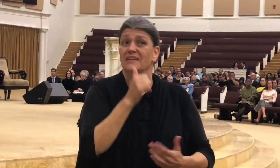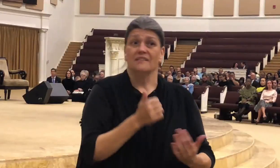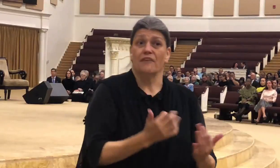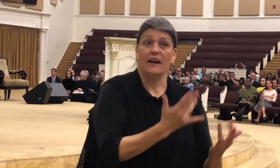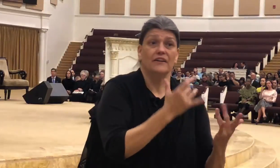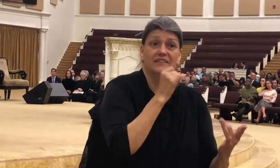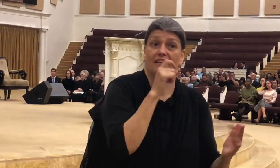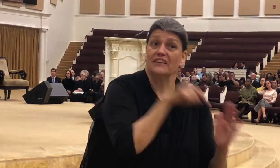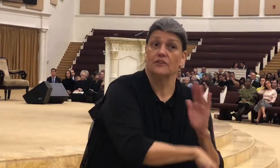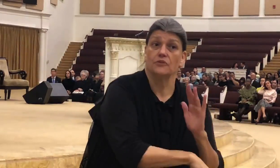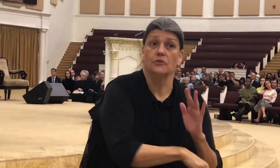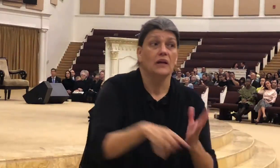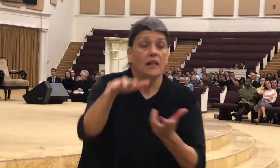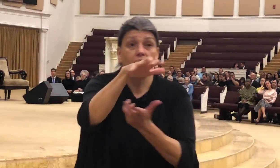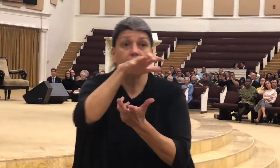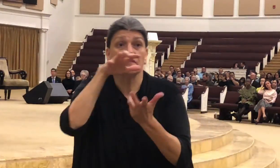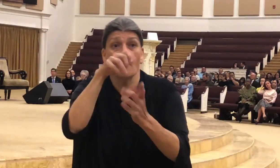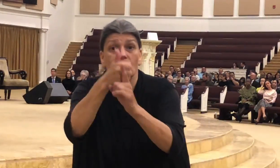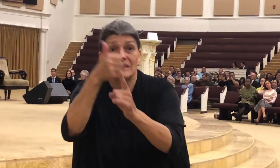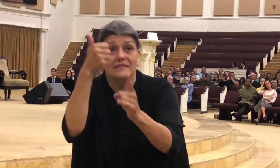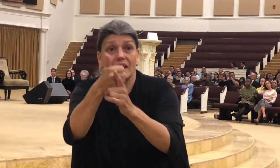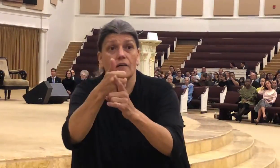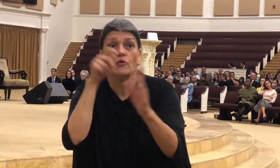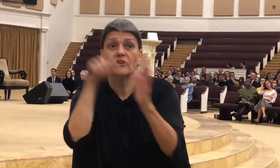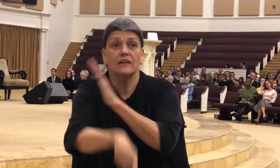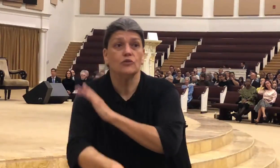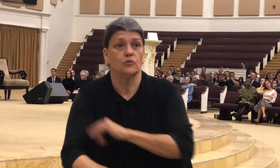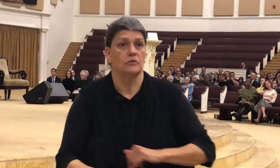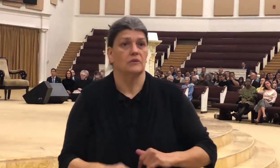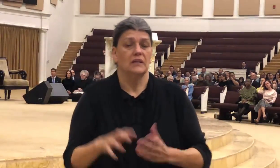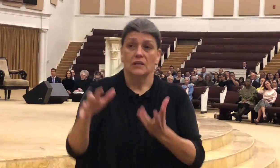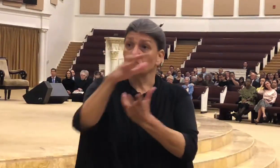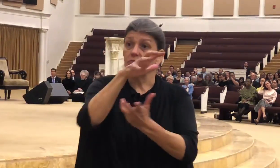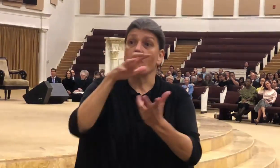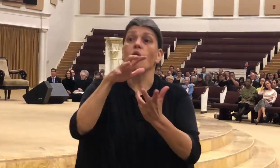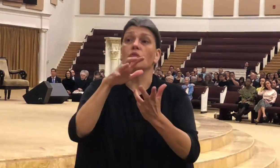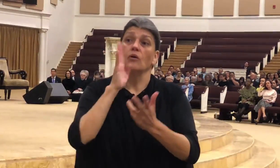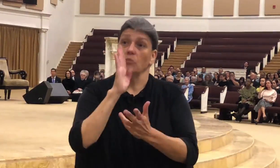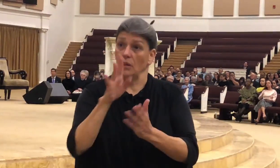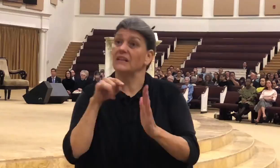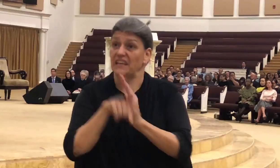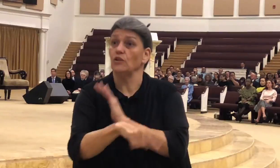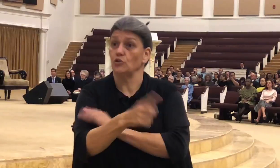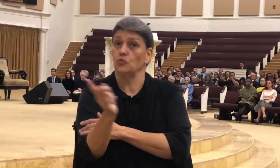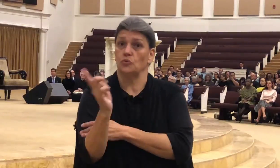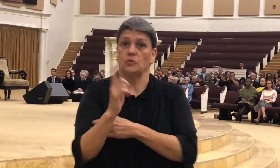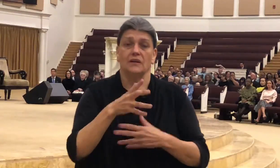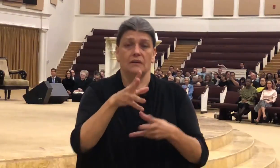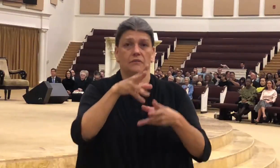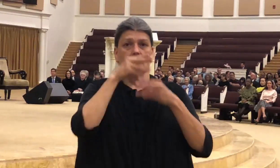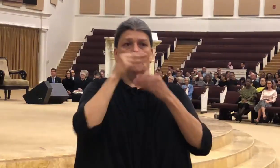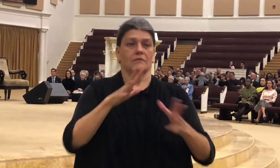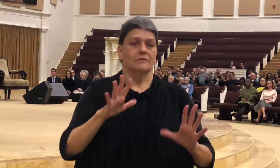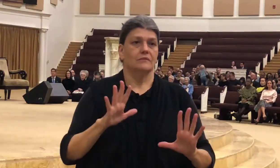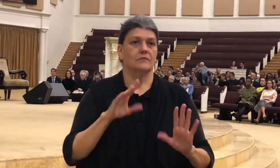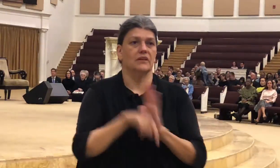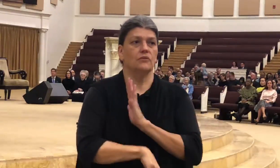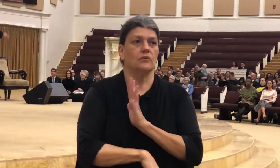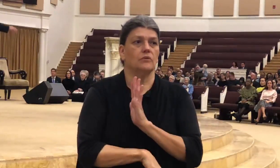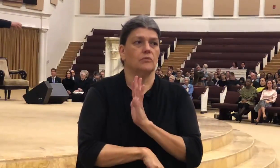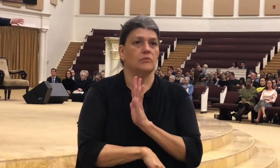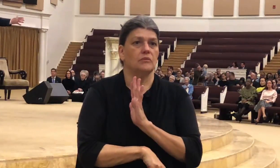get you. The smoke can kill you. Am I telling the truth? Smoke can kill you. But isn't it amazing